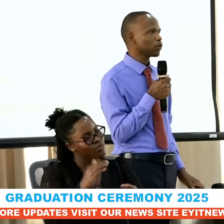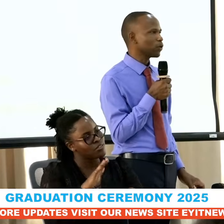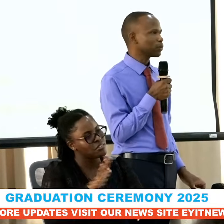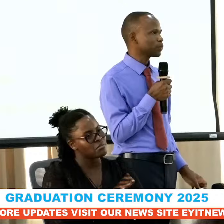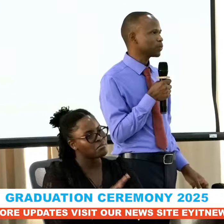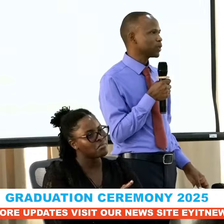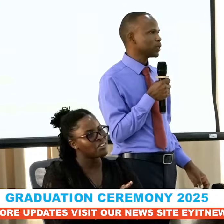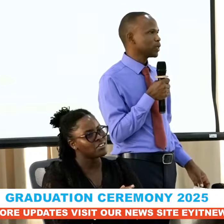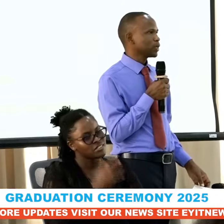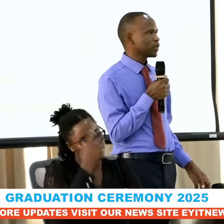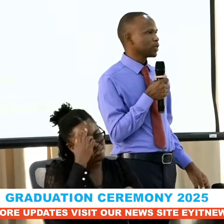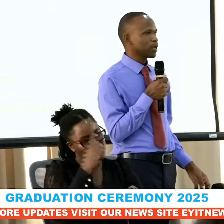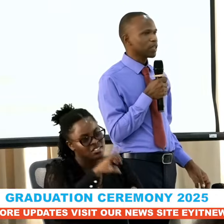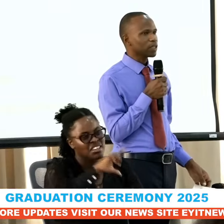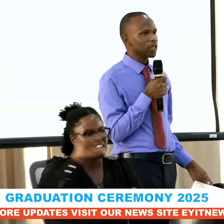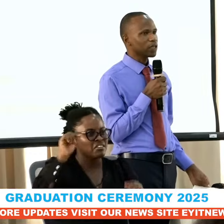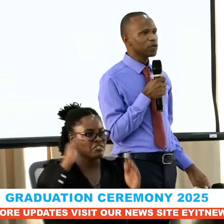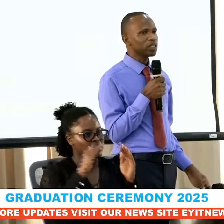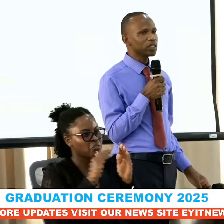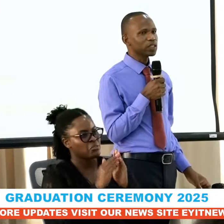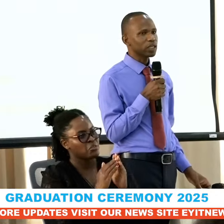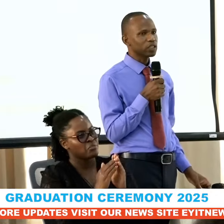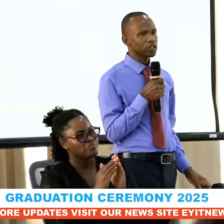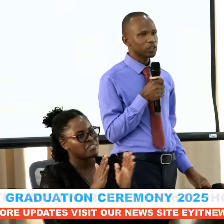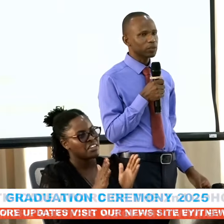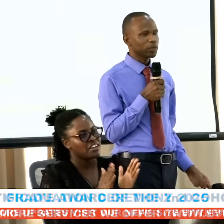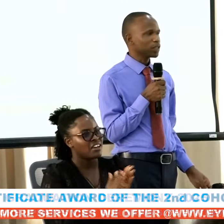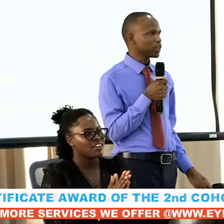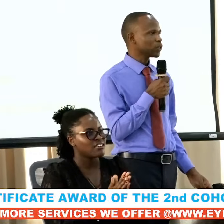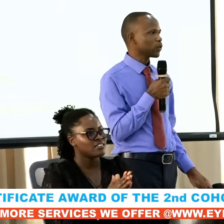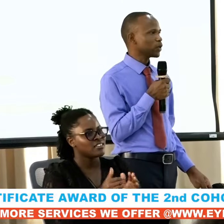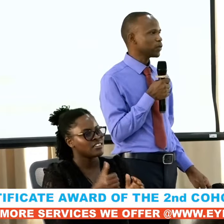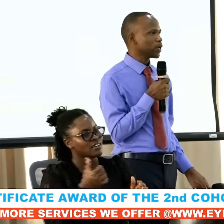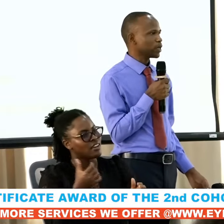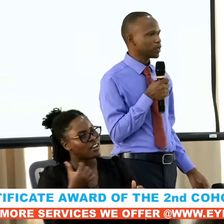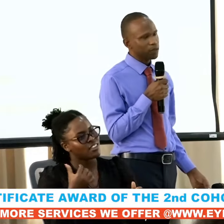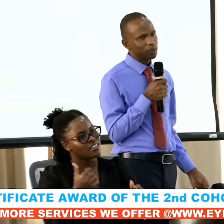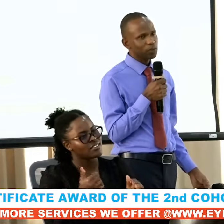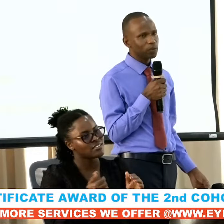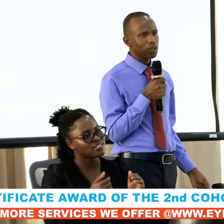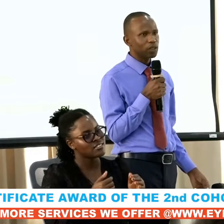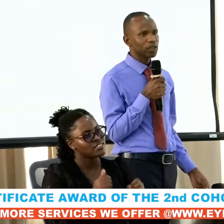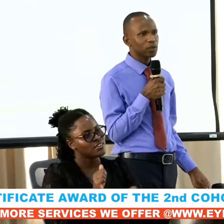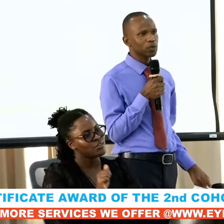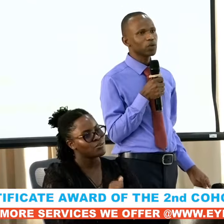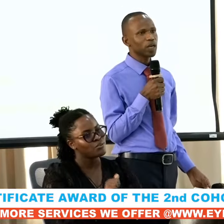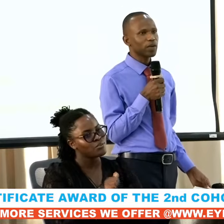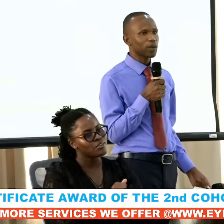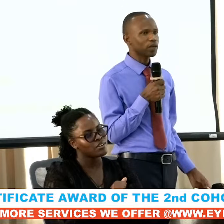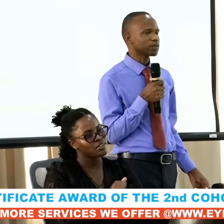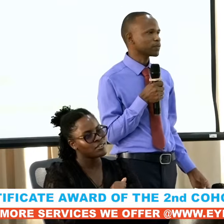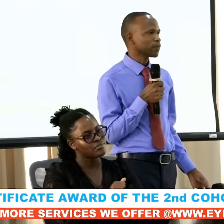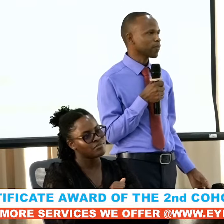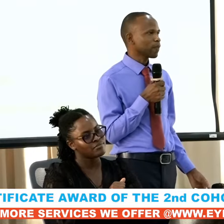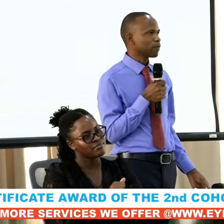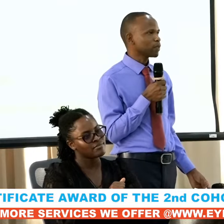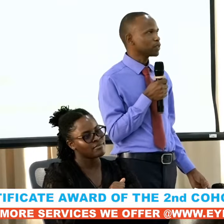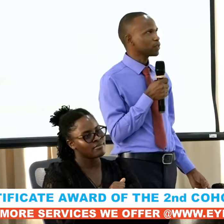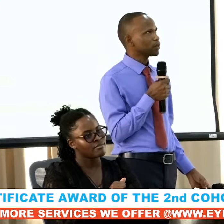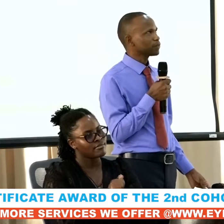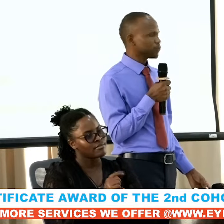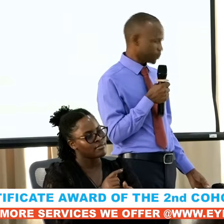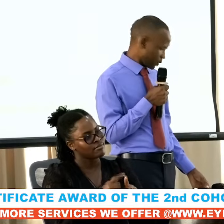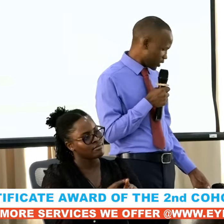gone home and others are doing internship, and that's why we are able to get a good number.